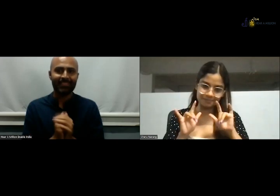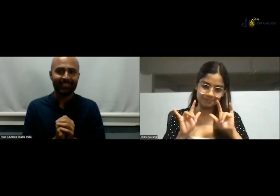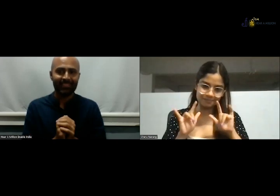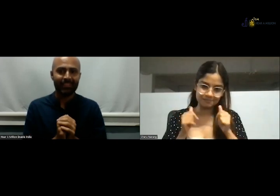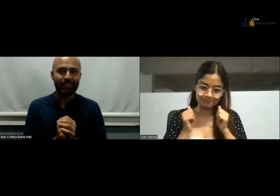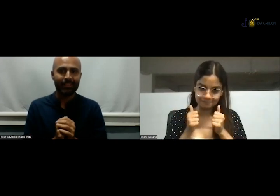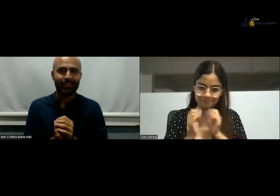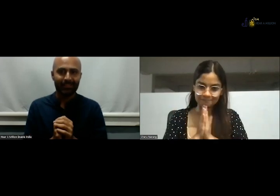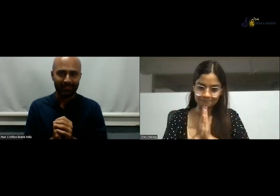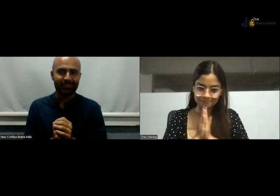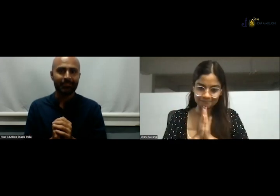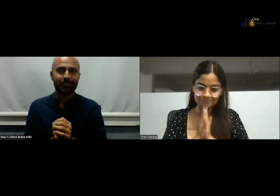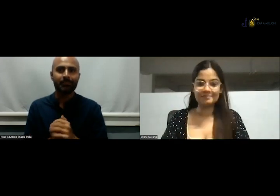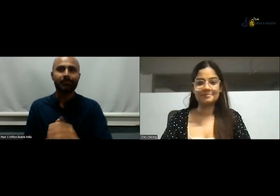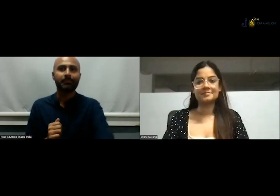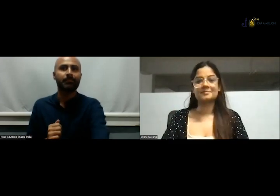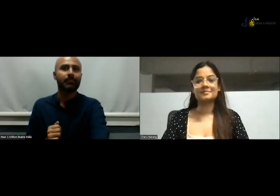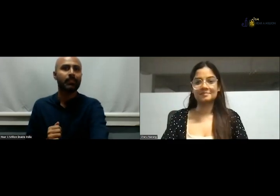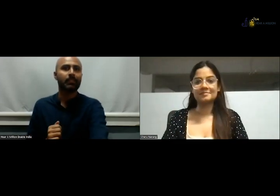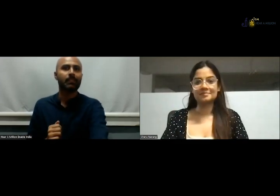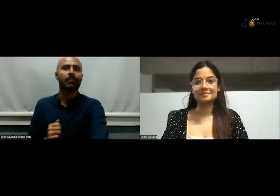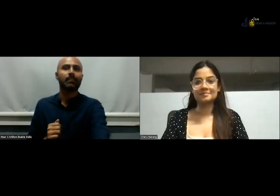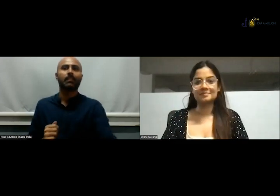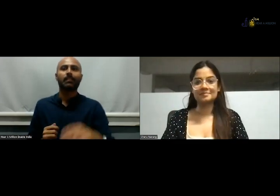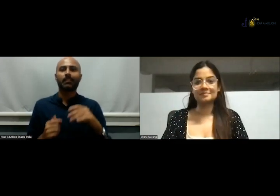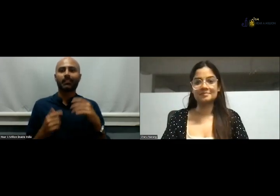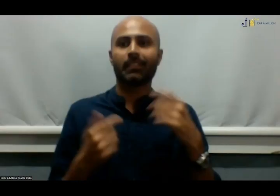Very nice illustration, Hardeep.